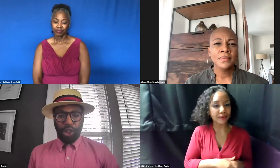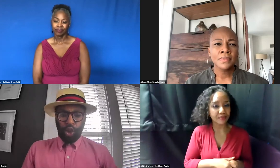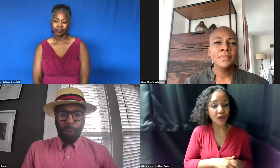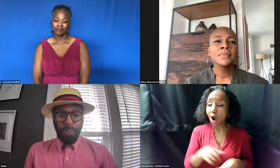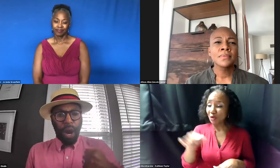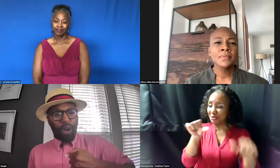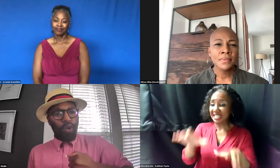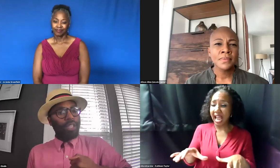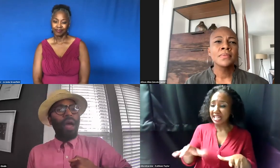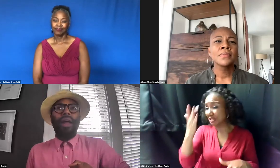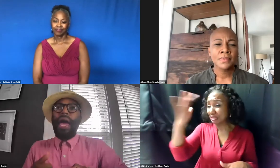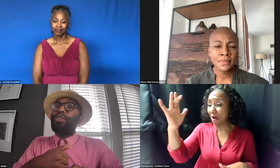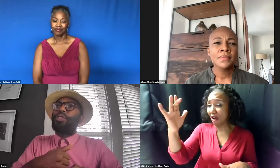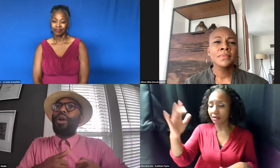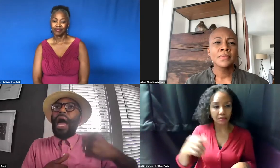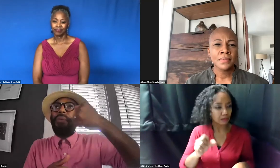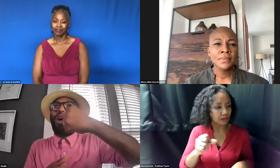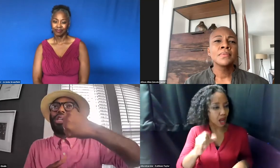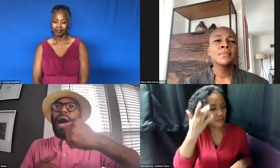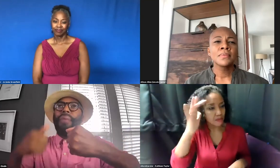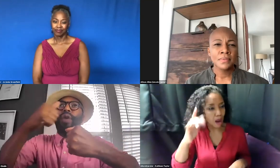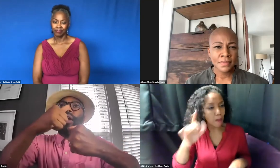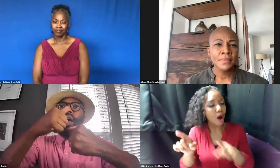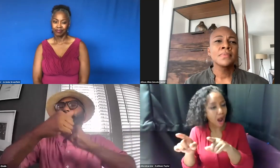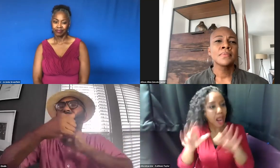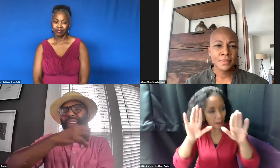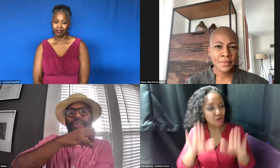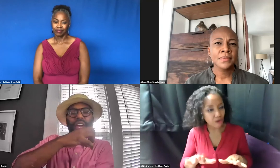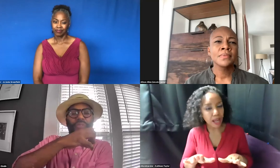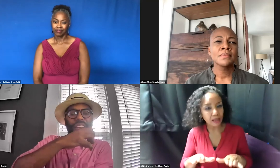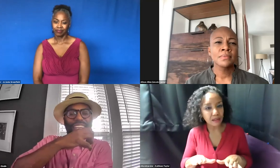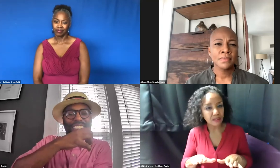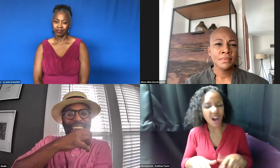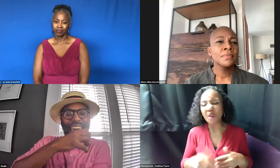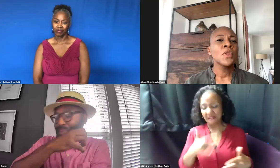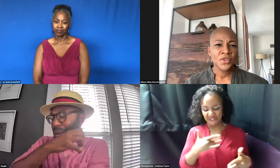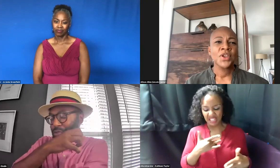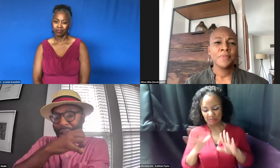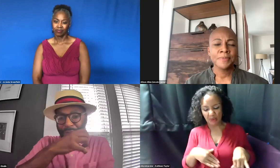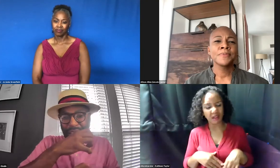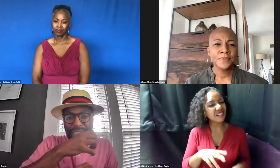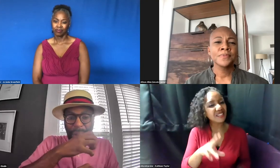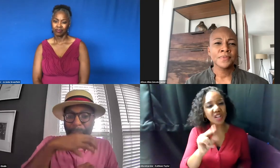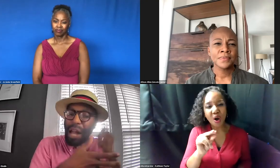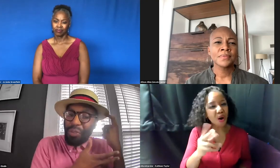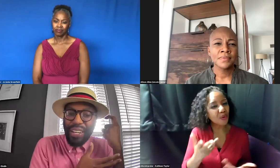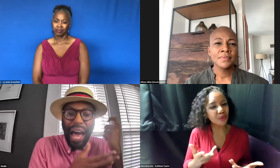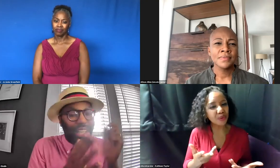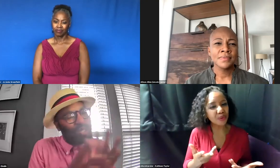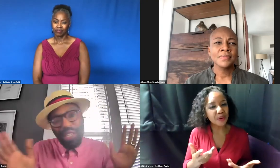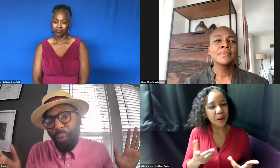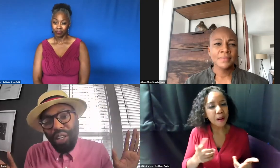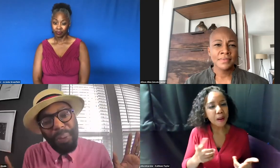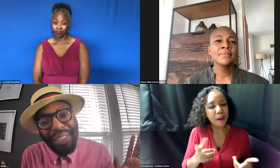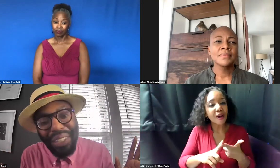you're a scientist, you're super smart. Like, oh, that's right, I am super smart. I am awesome. I am great. Then I don't care about feelings. But if you have feelings compiled with your